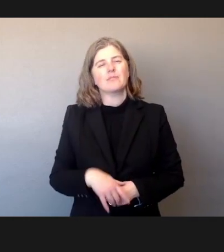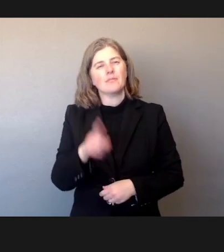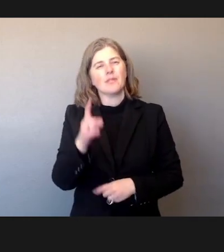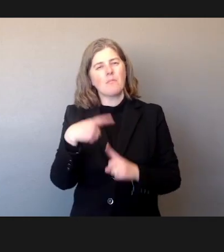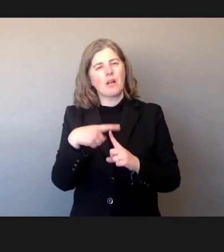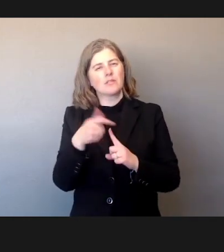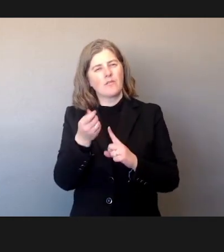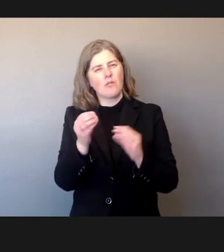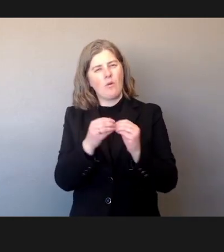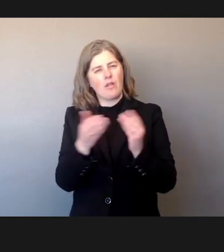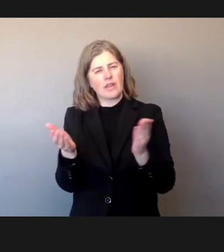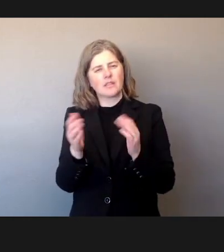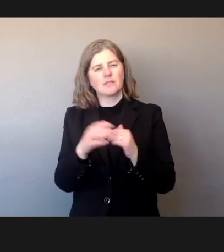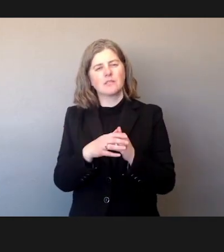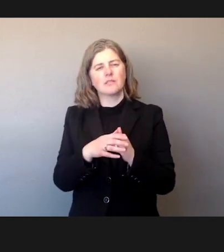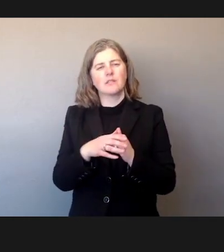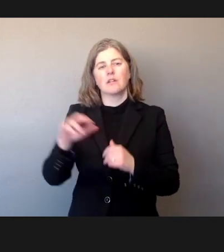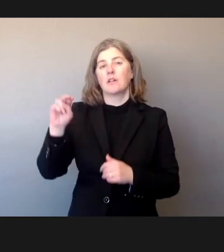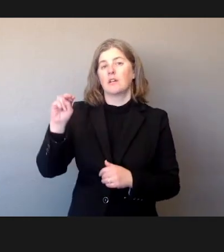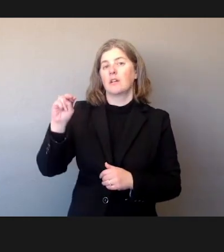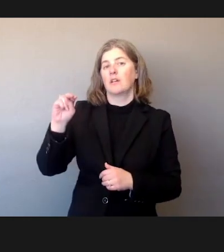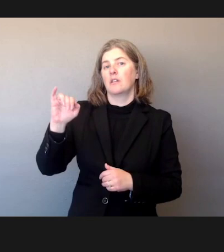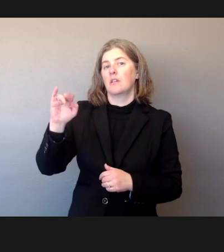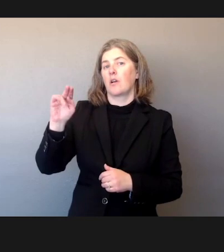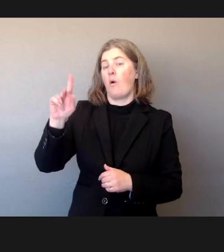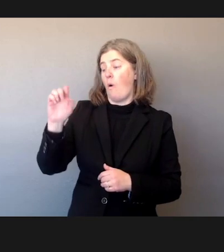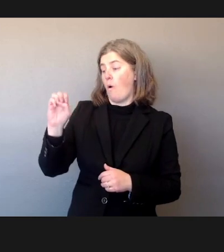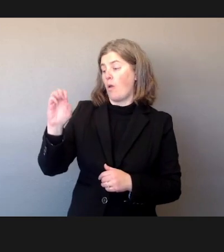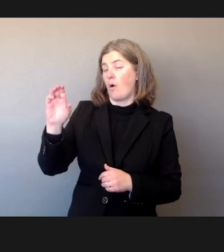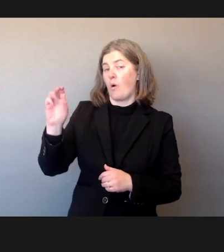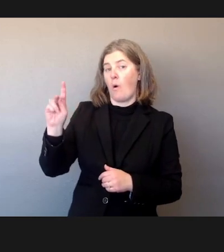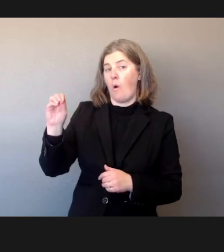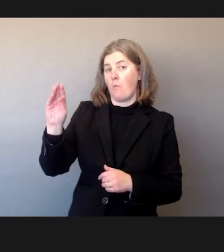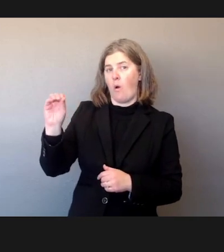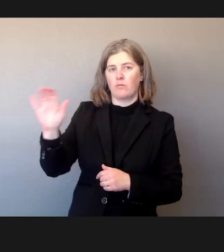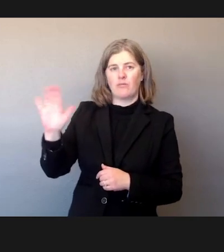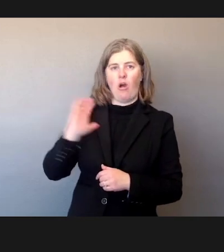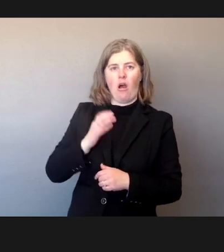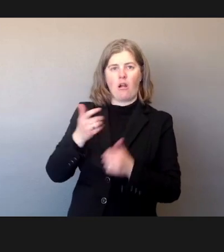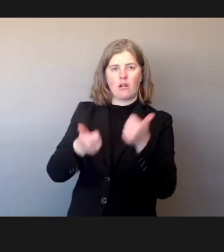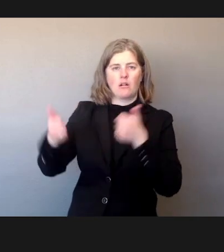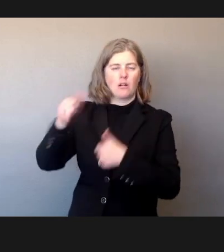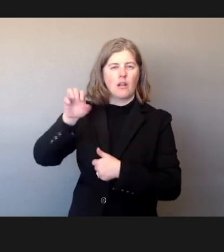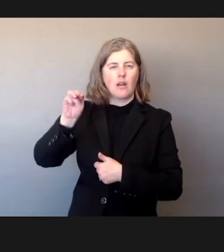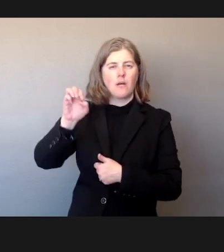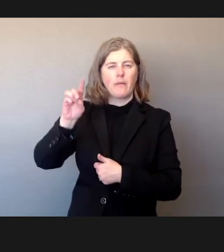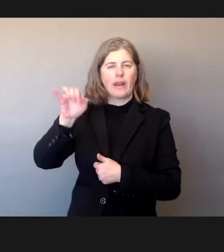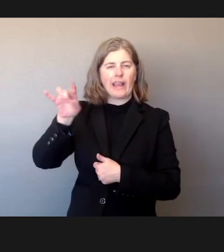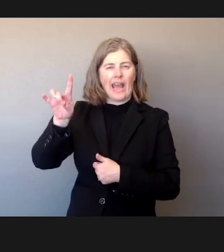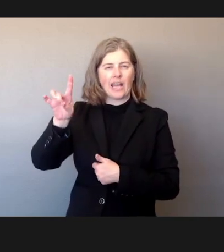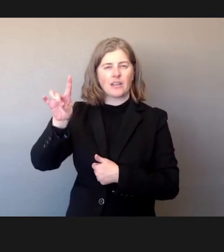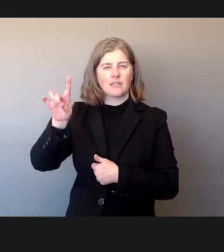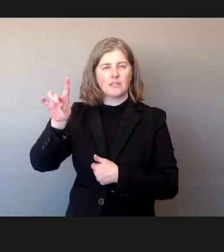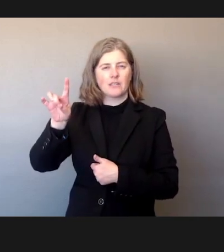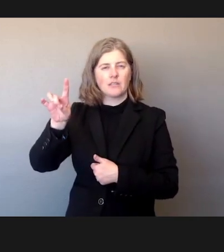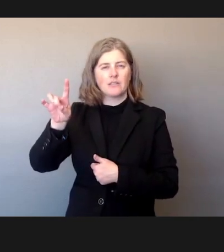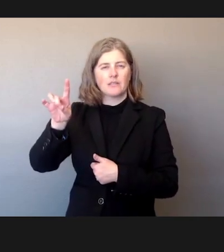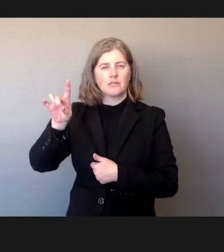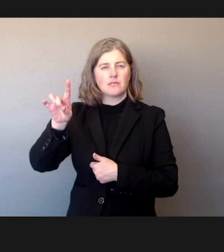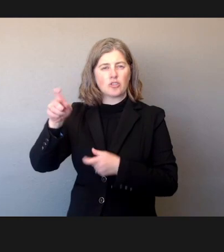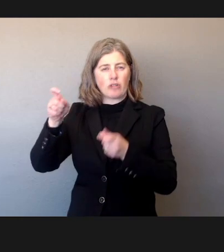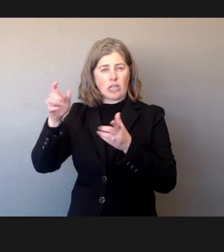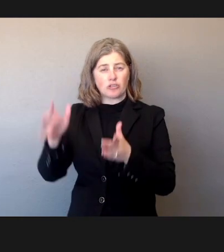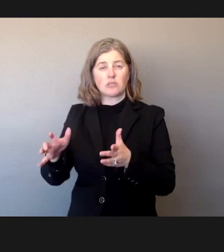happened. Nicole Como, our Medicaid director, immediately petitioned CMS for a waiver